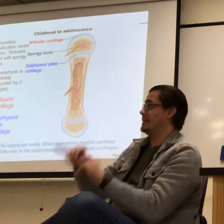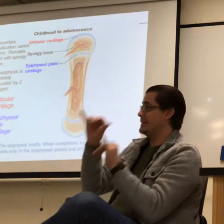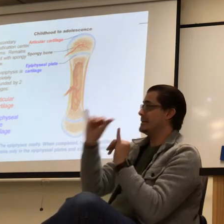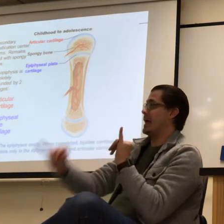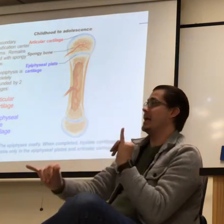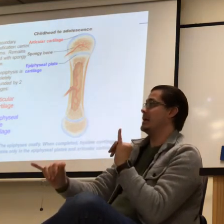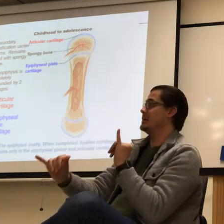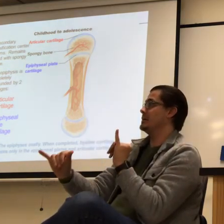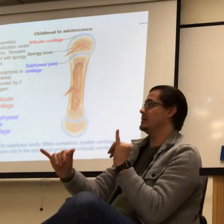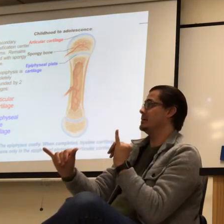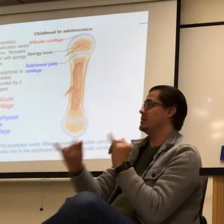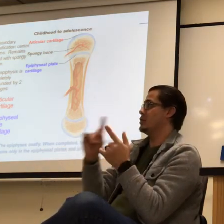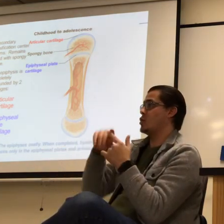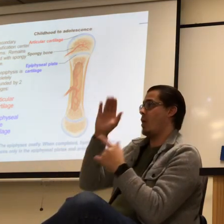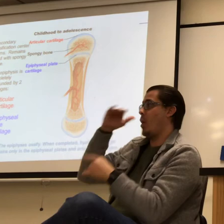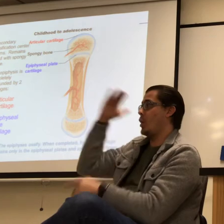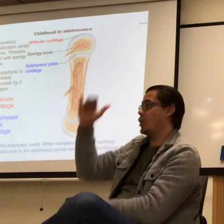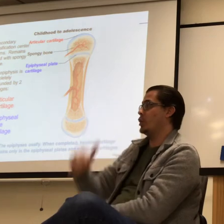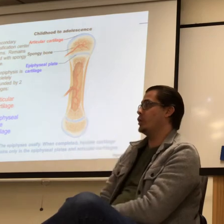remains.